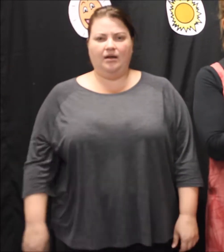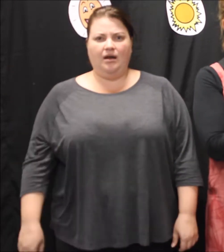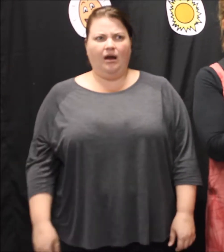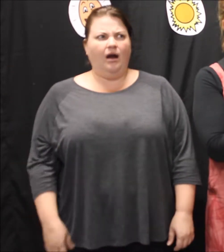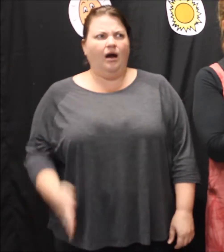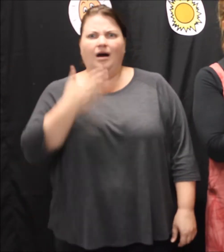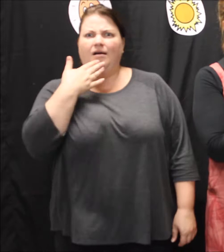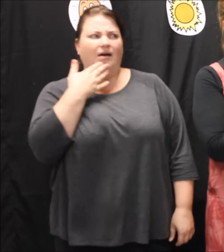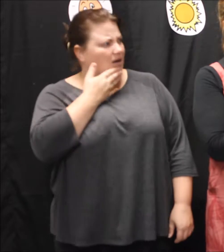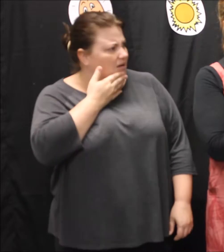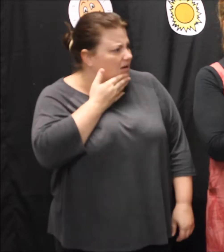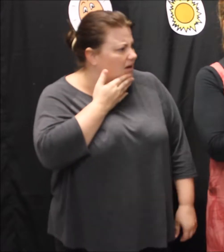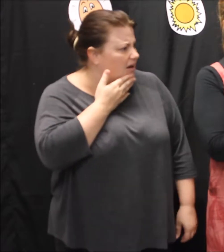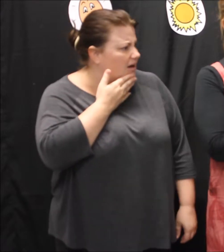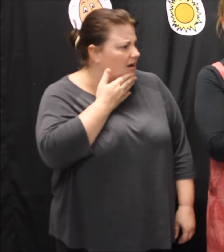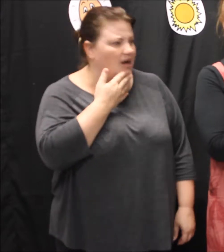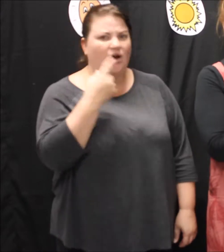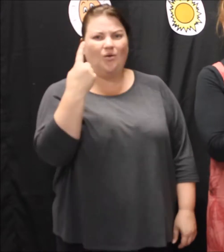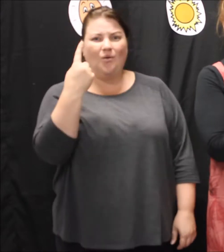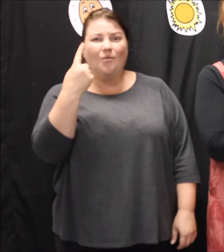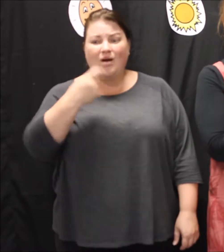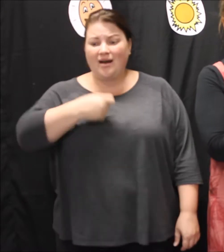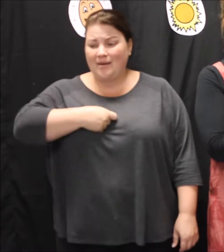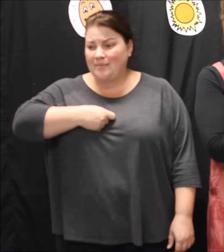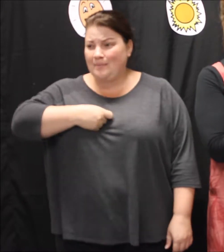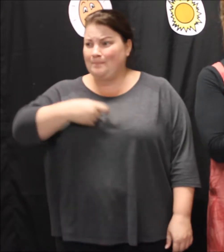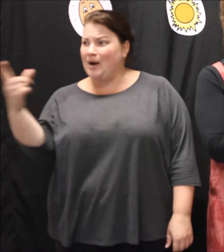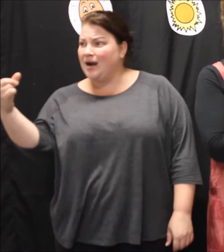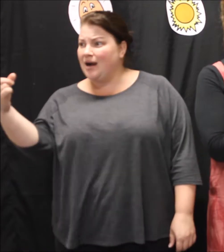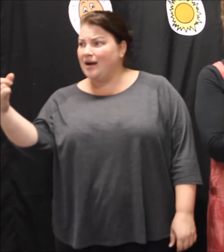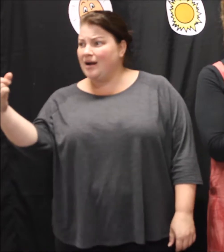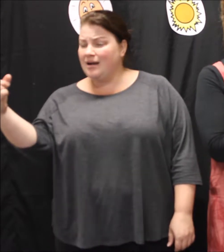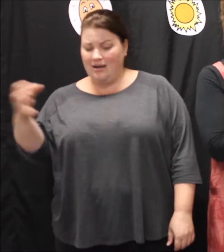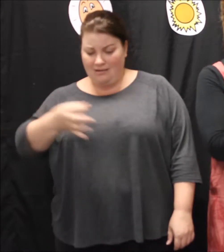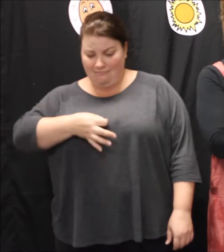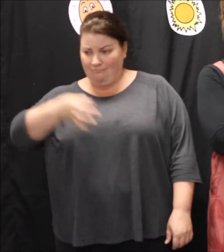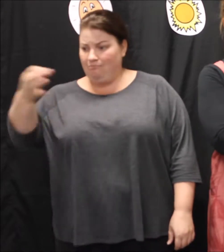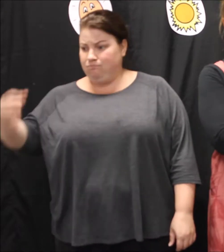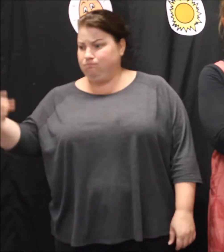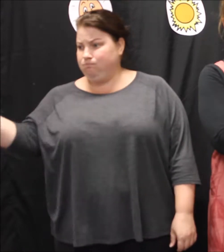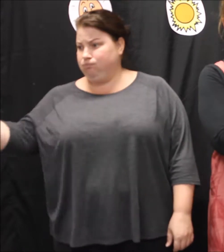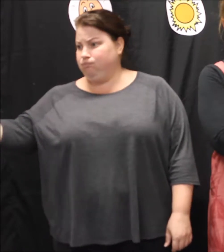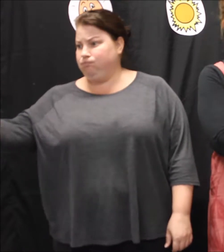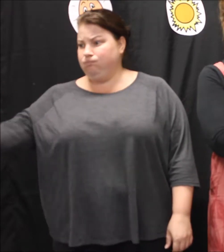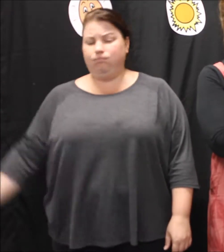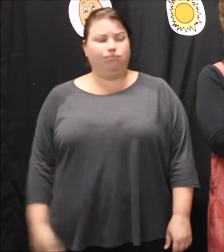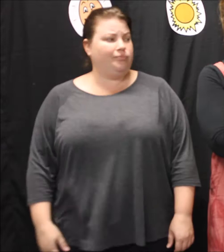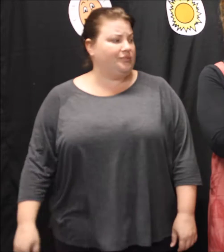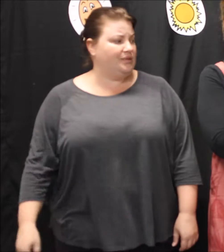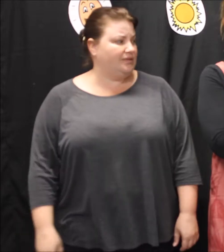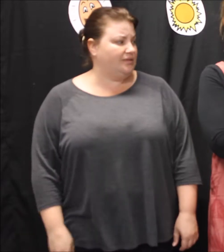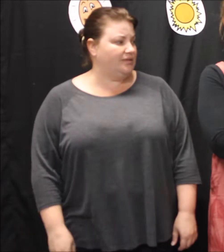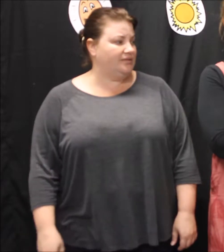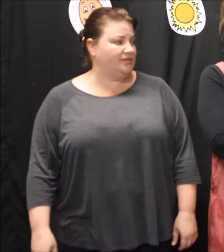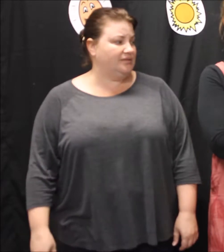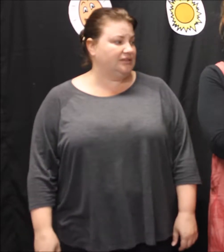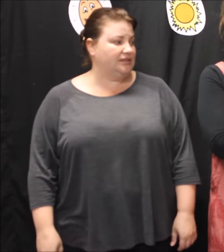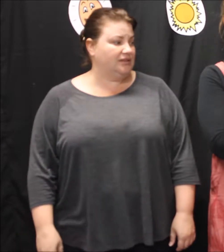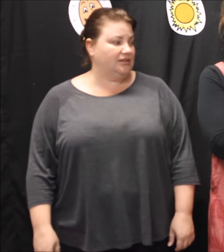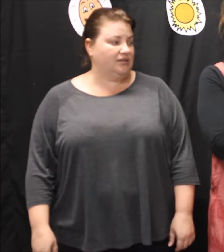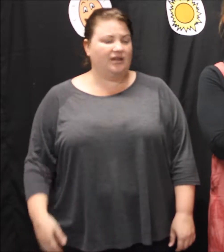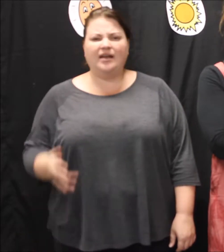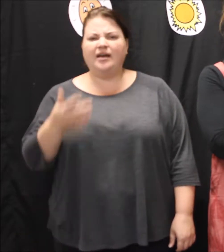Oh no! One of the buttons popped off and rolled away. How